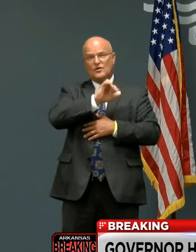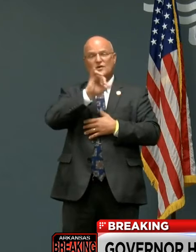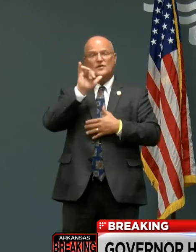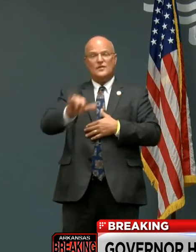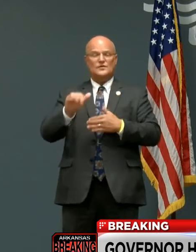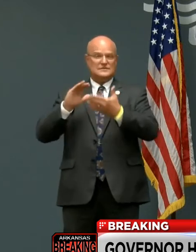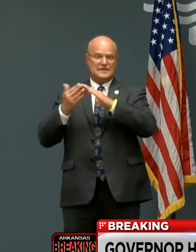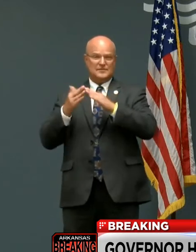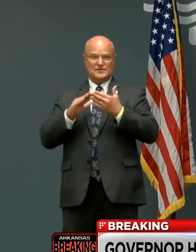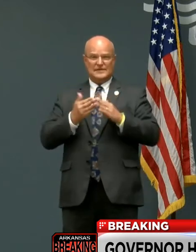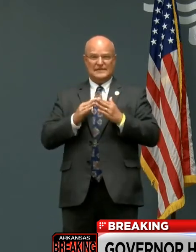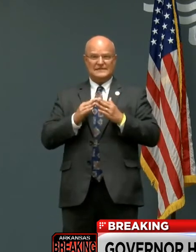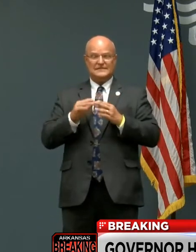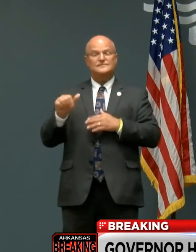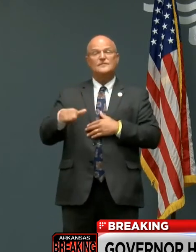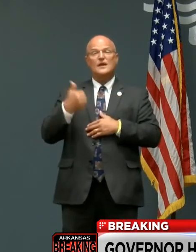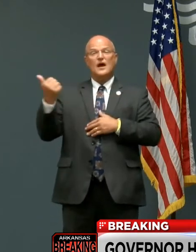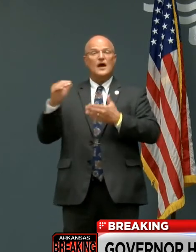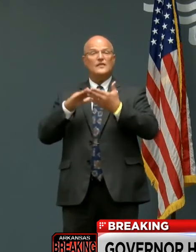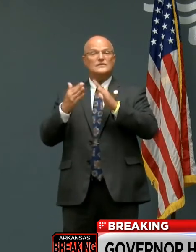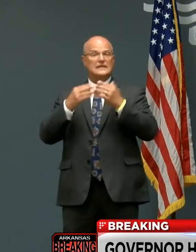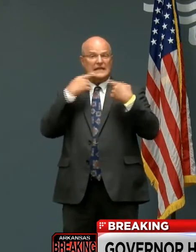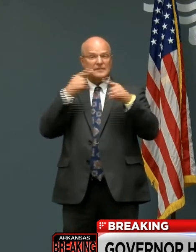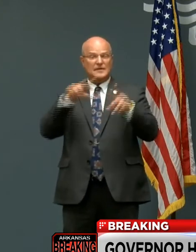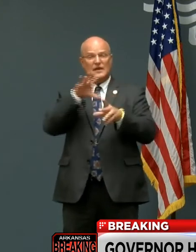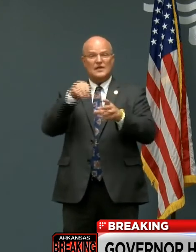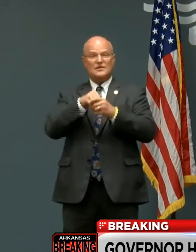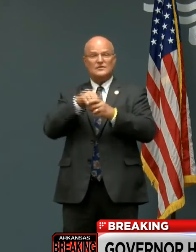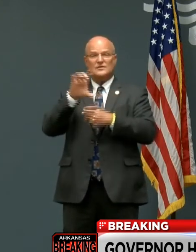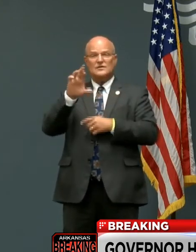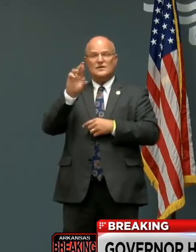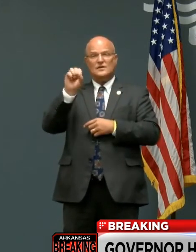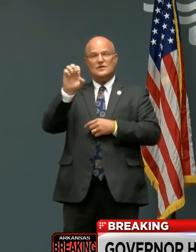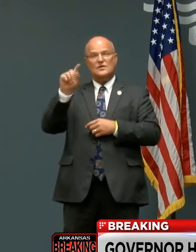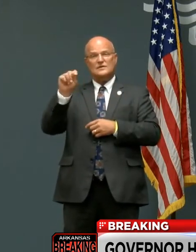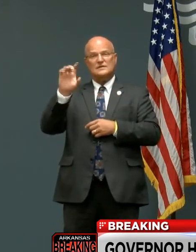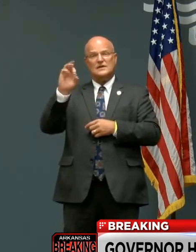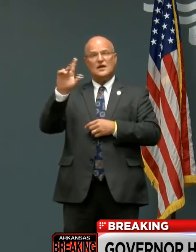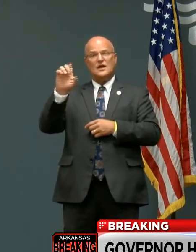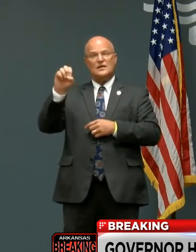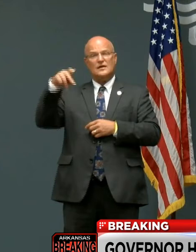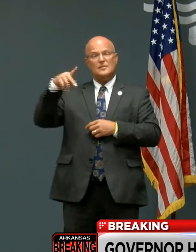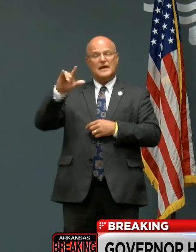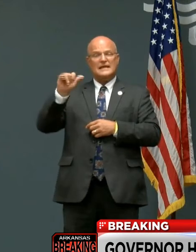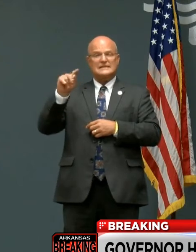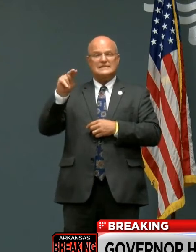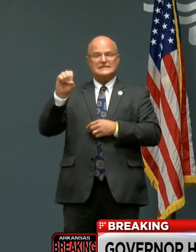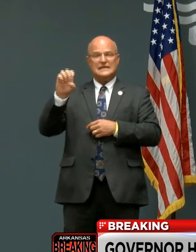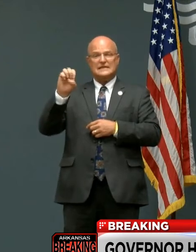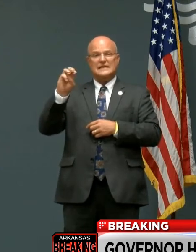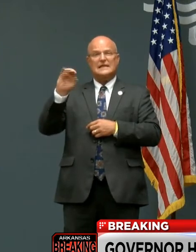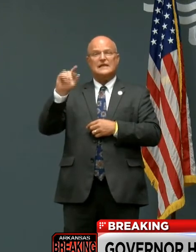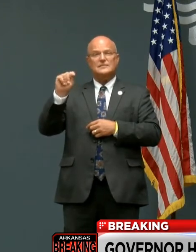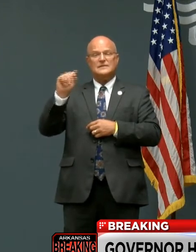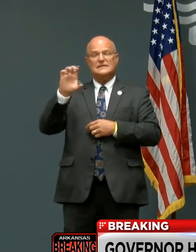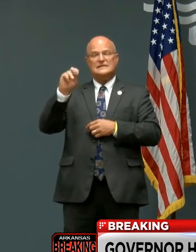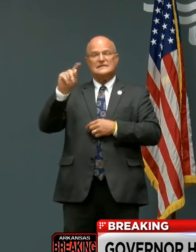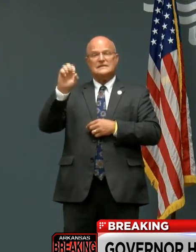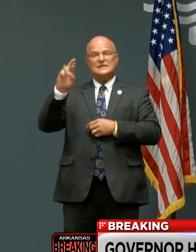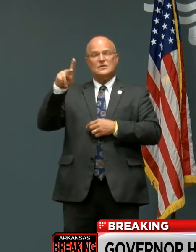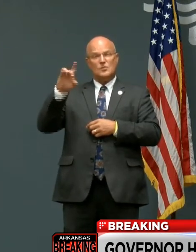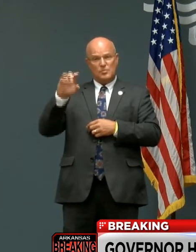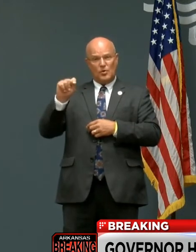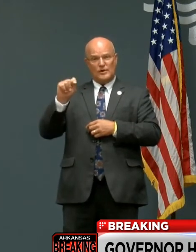those communities. Other cities in the announcements includes Crossett, Carlisle, Palestine, Emmett, and Centerpoint. All will